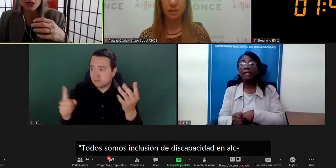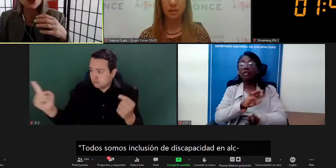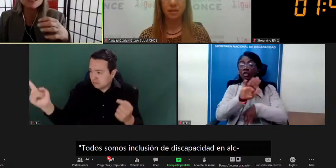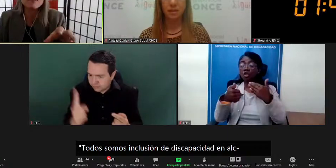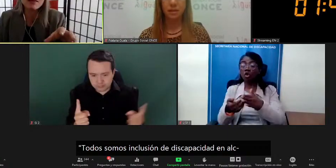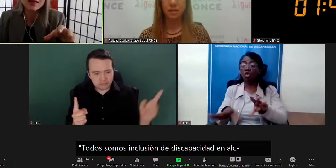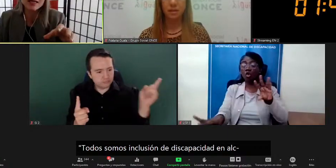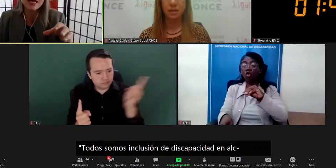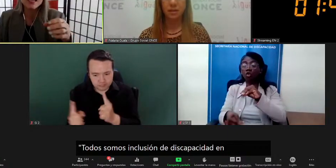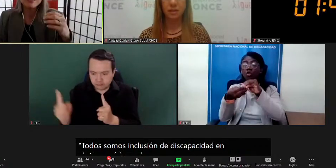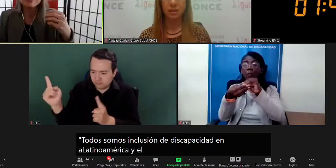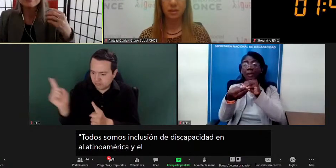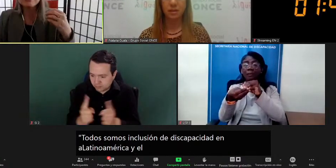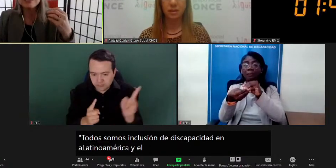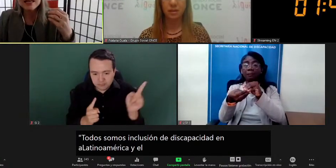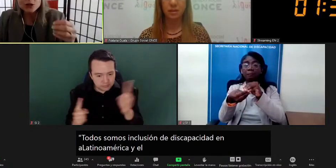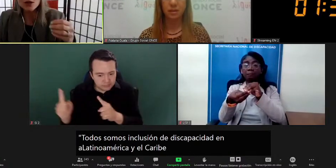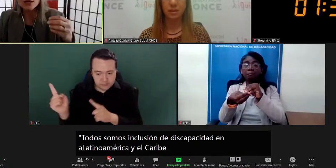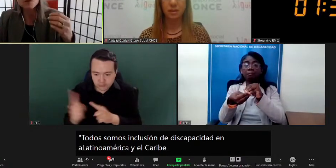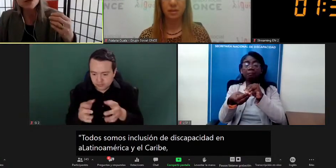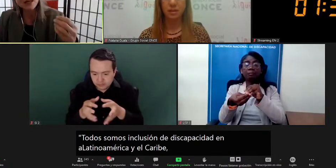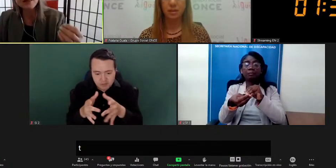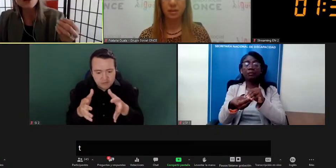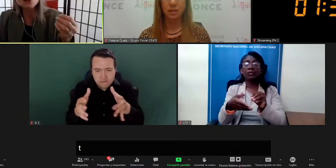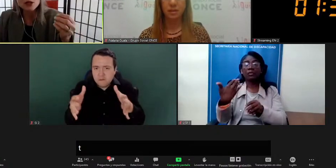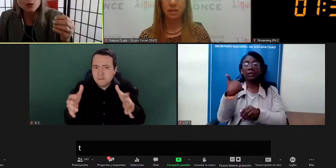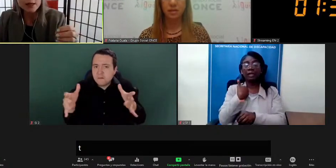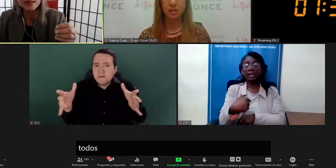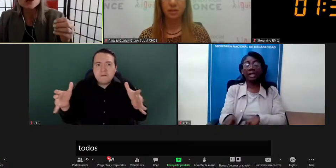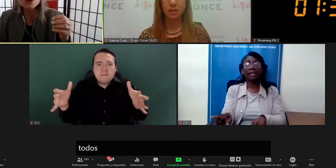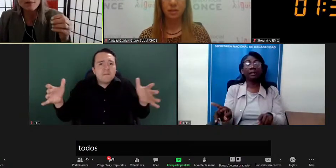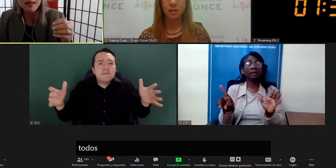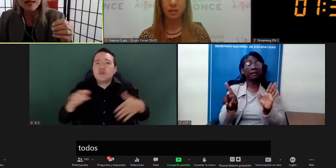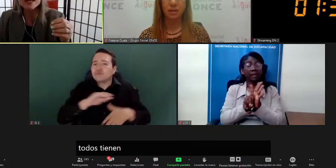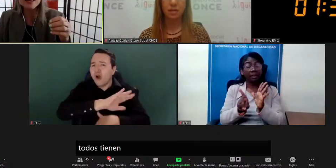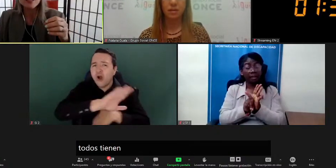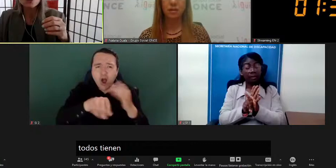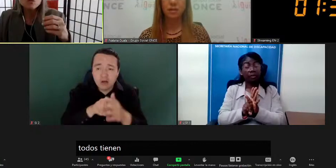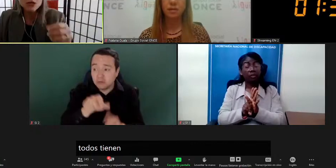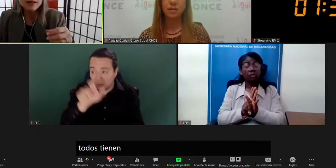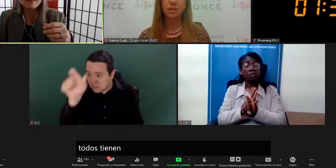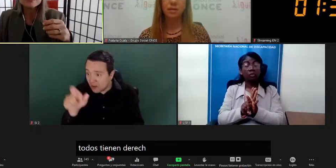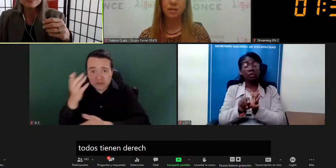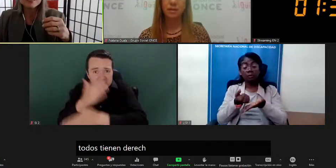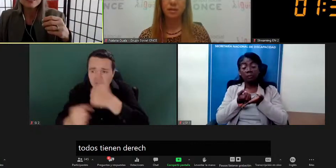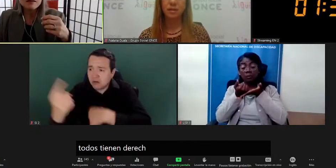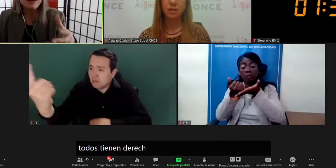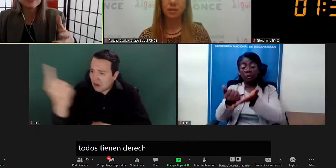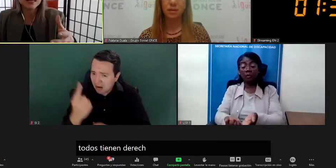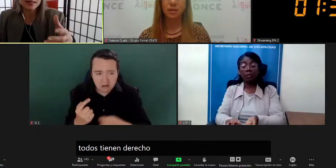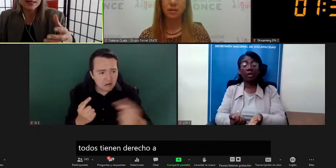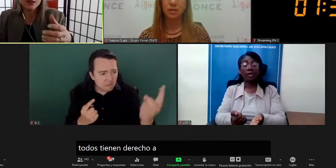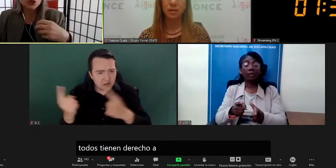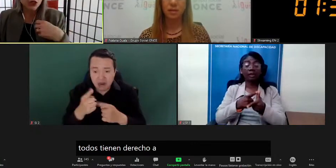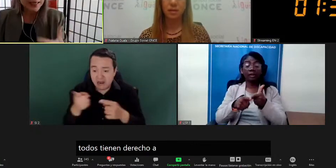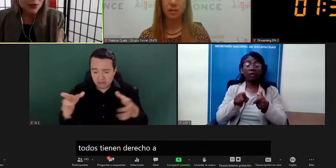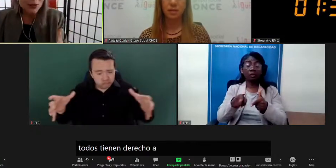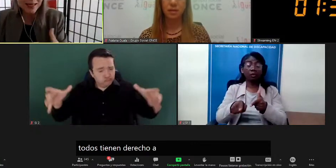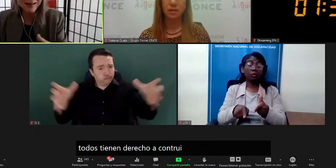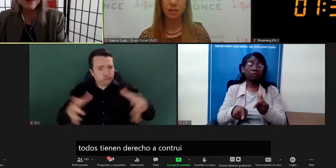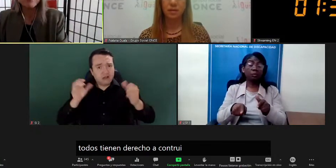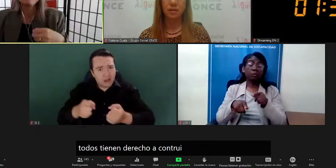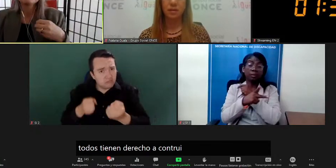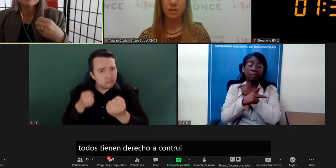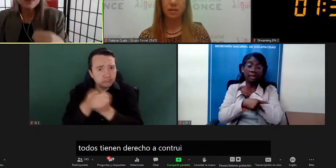up all of the people included persons with disability have the right and responsibility of contributing to their families